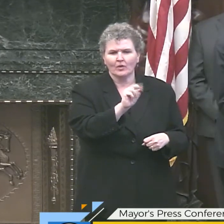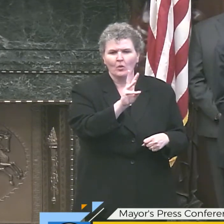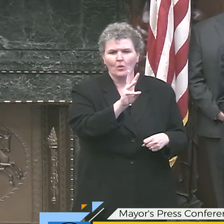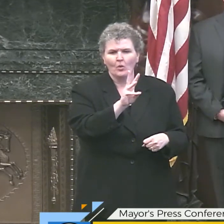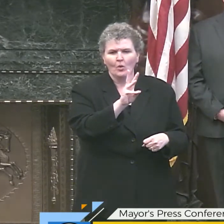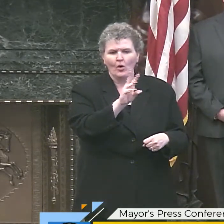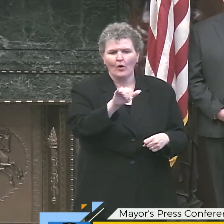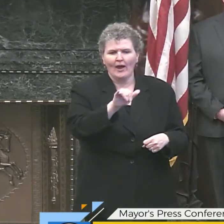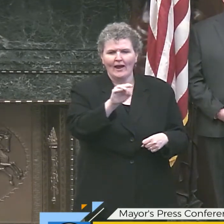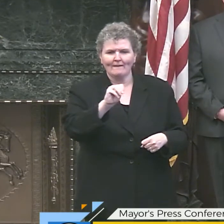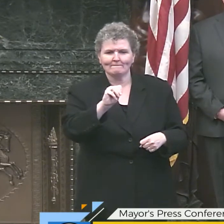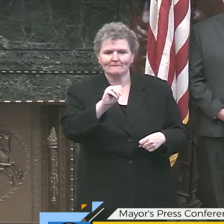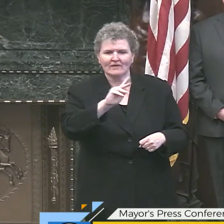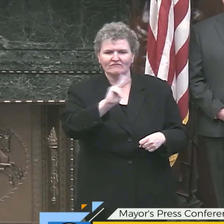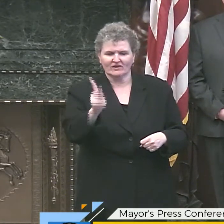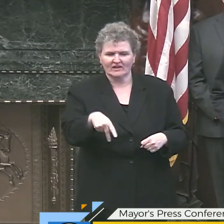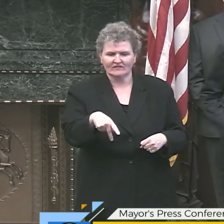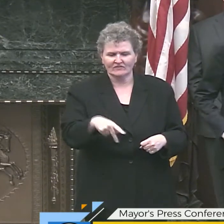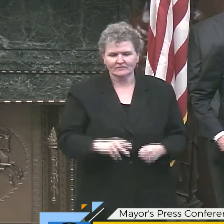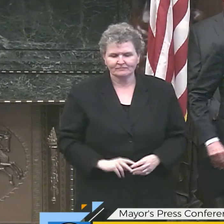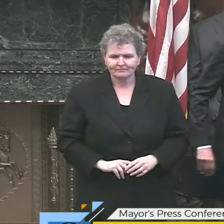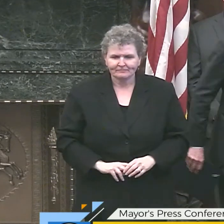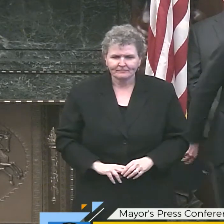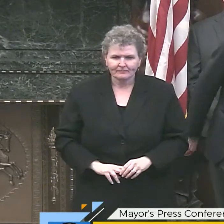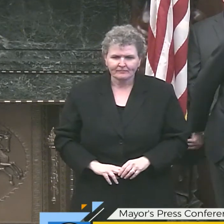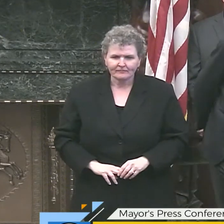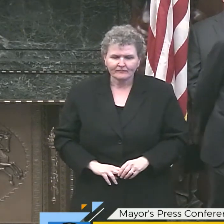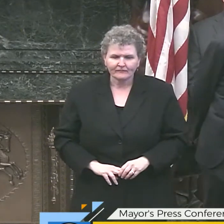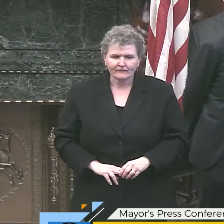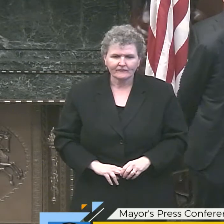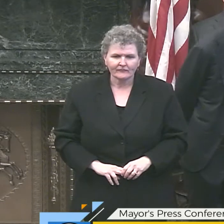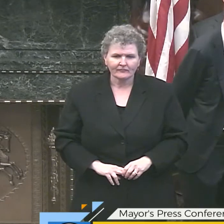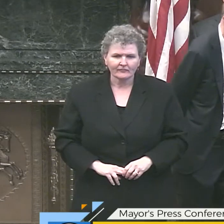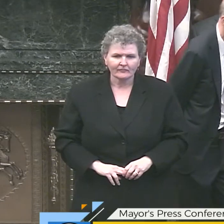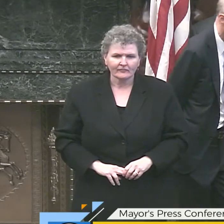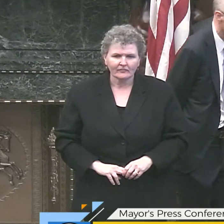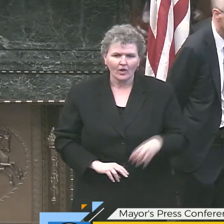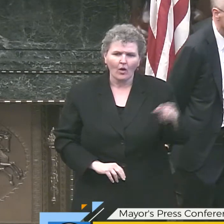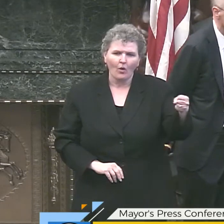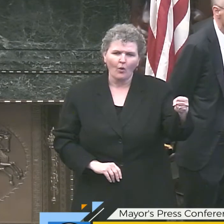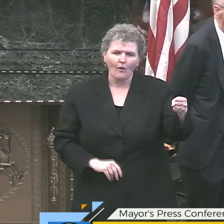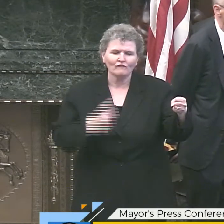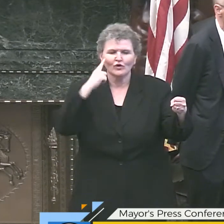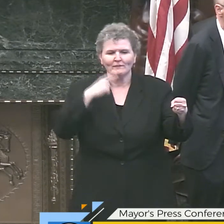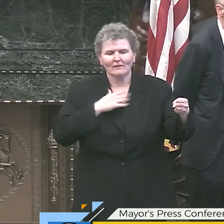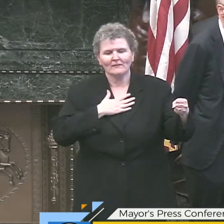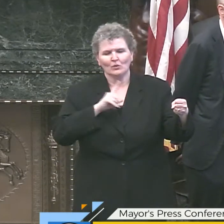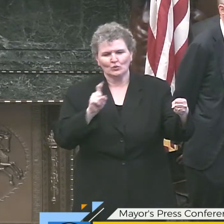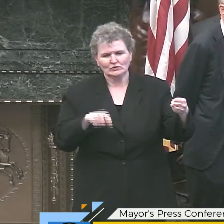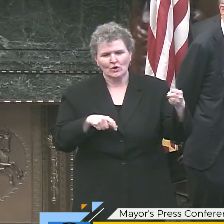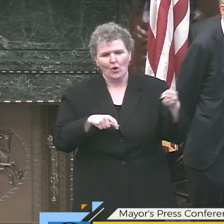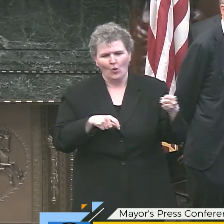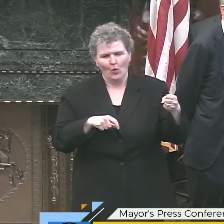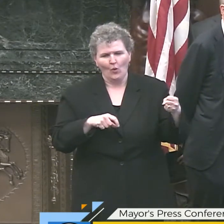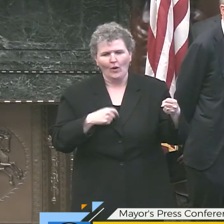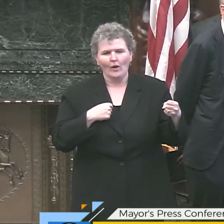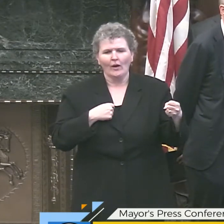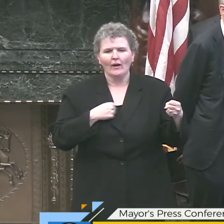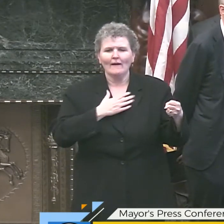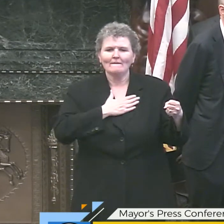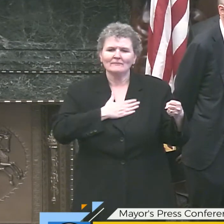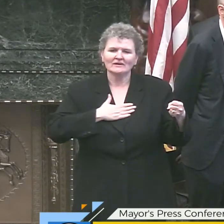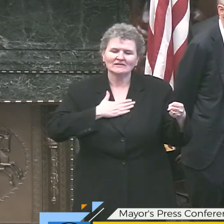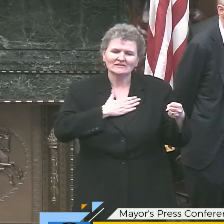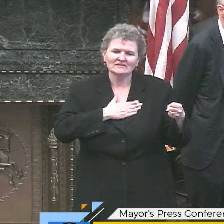can come back to me because mine are not health related also. Okay, for reporters that are logged in, if you want to lower your hands if you do not